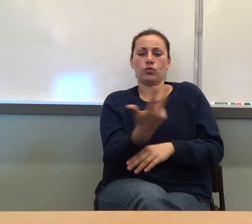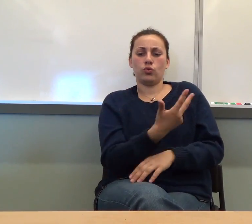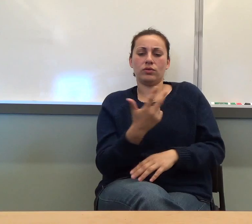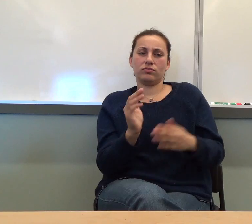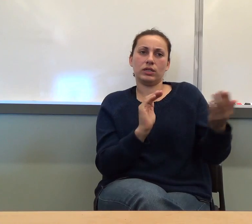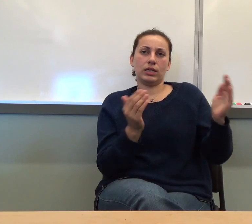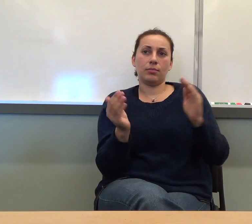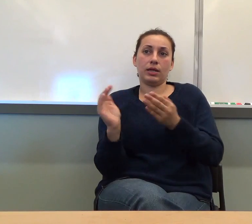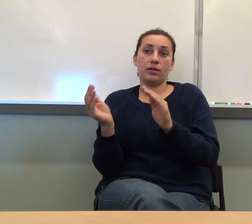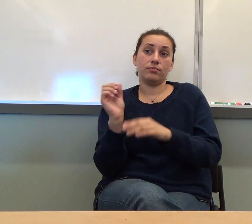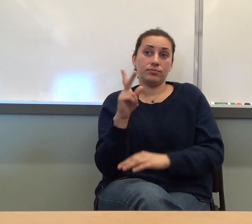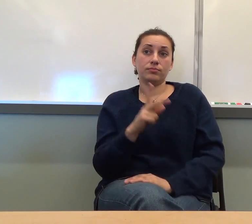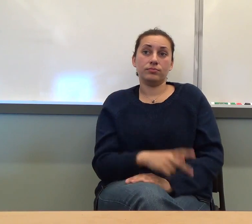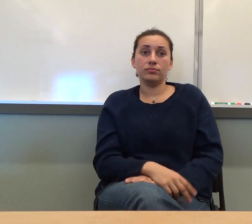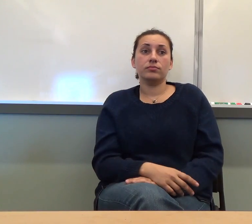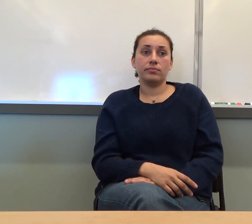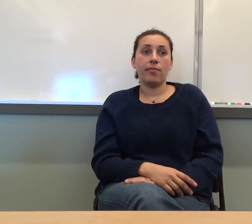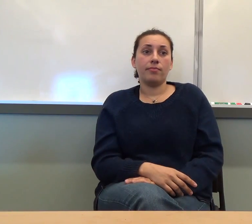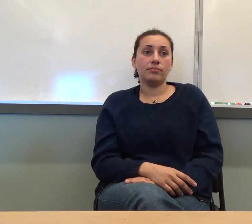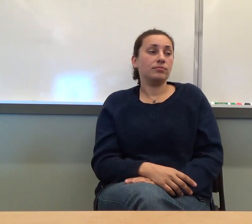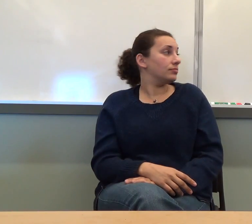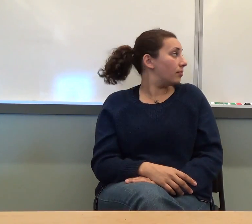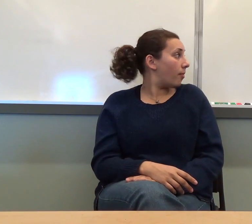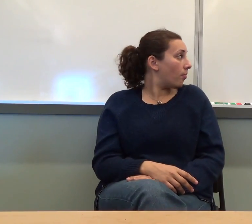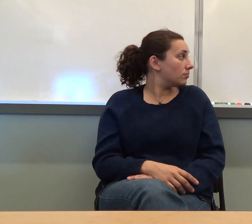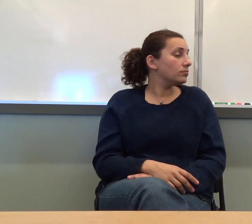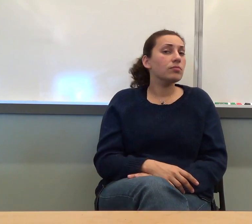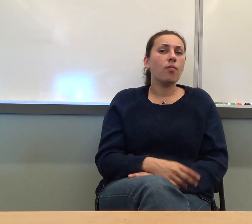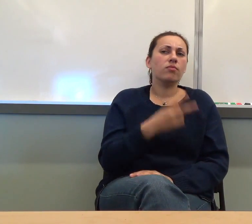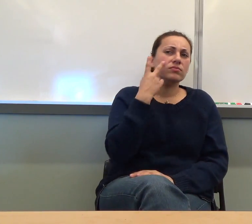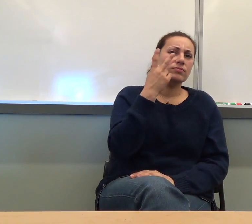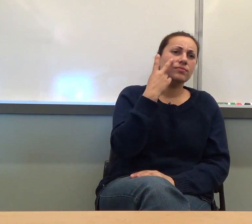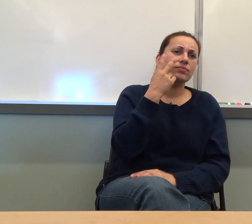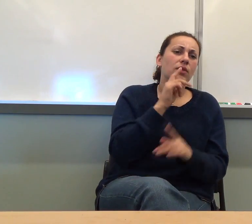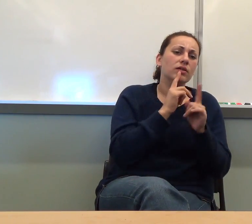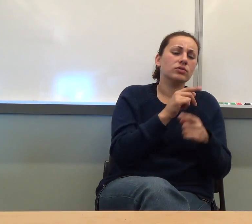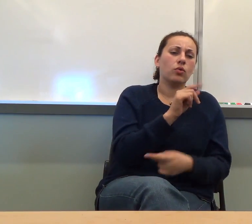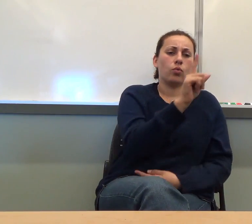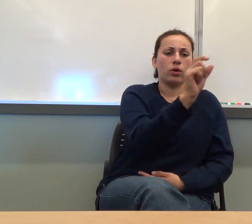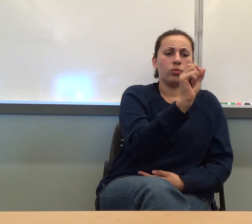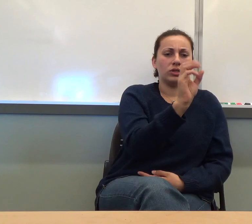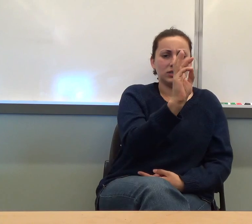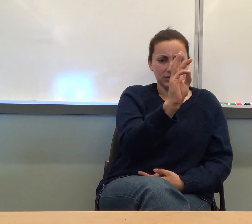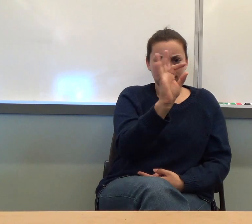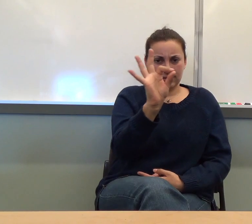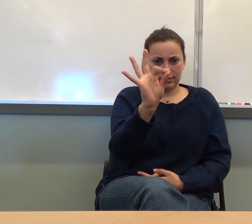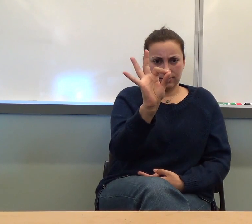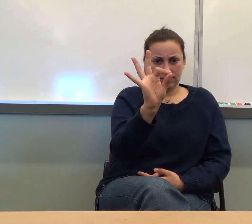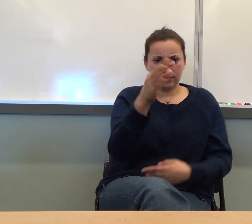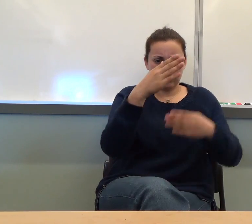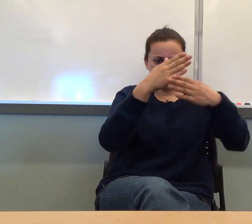they have different units. Okay, so let's see what we get. 1.69 divided by 48.